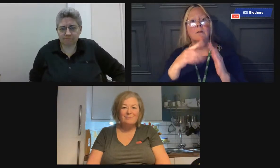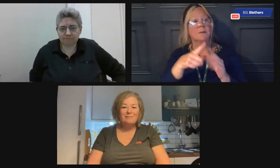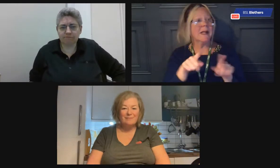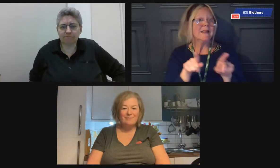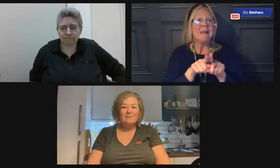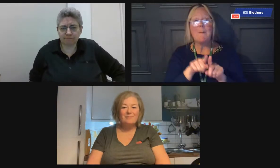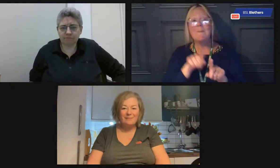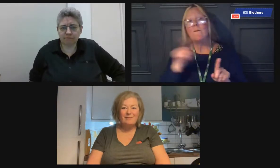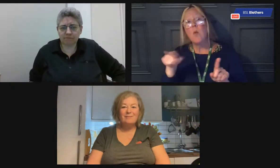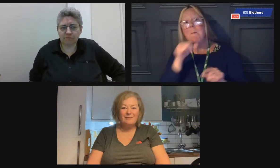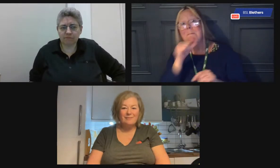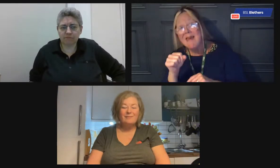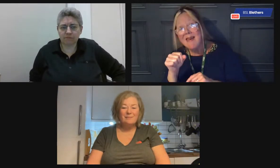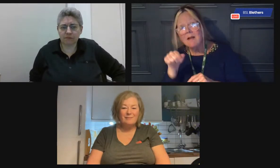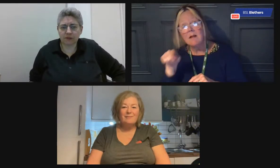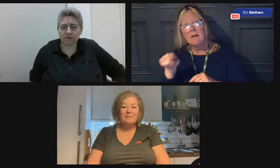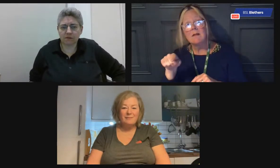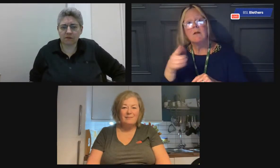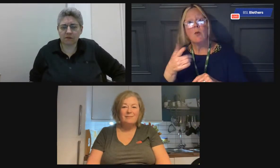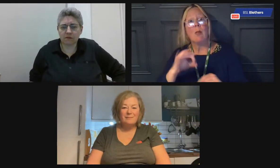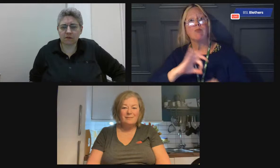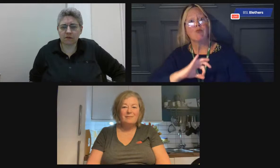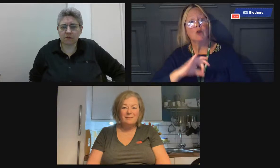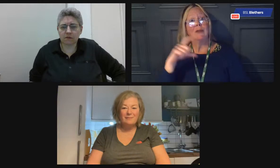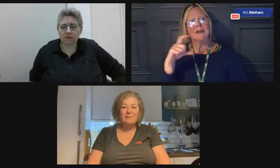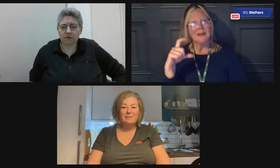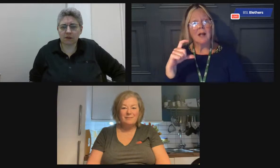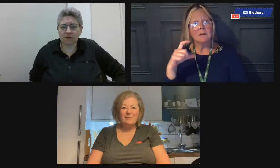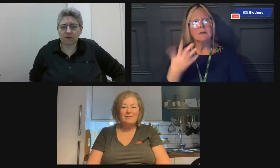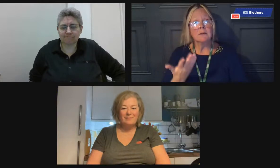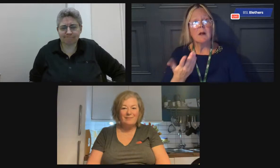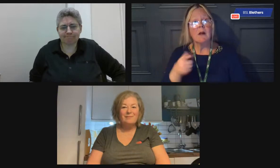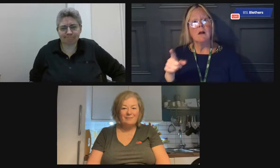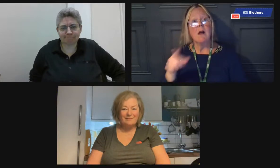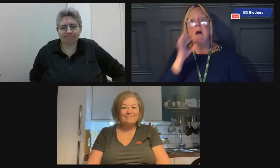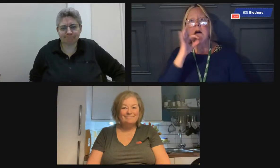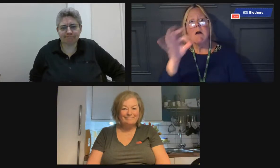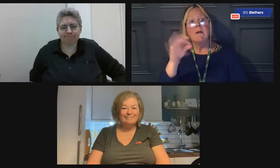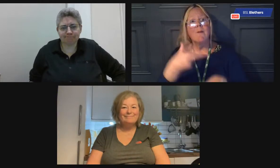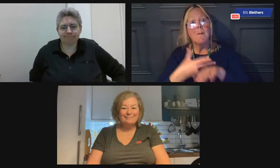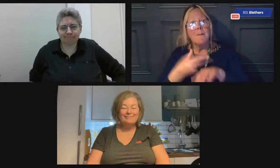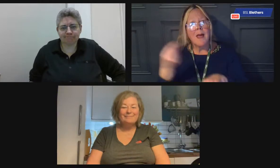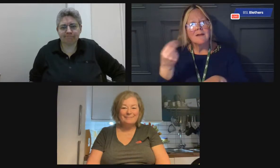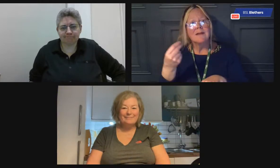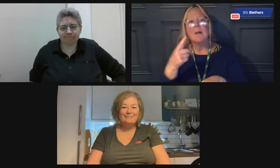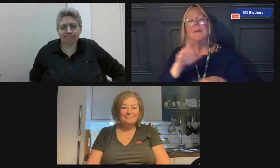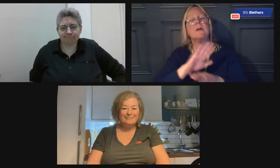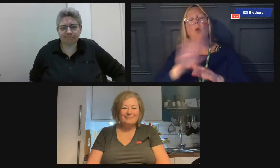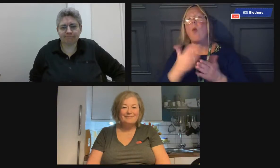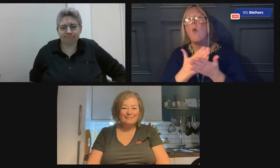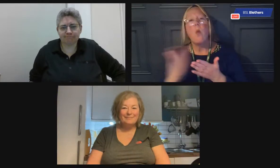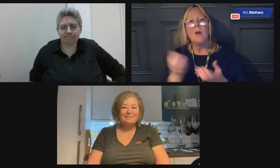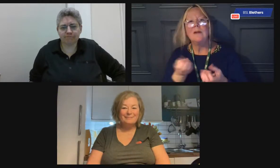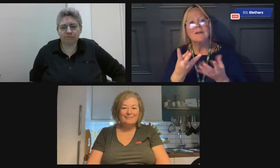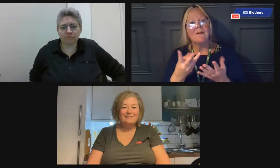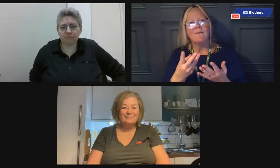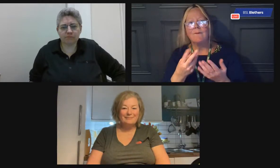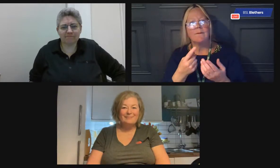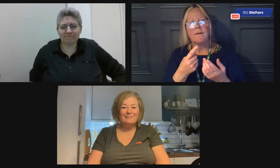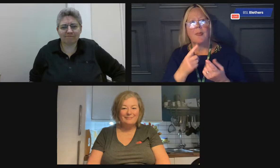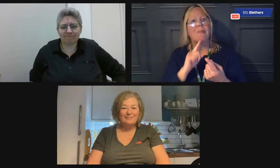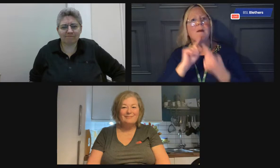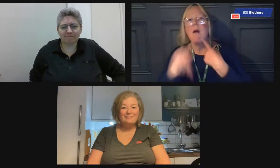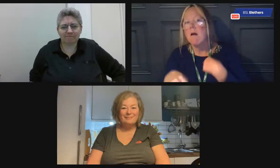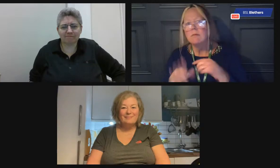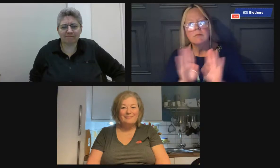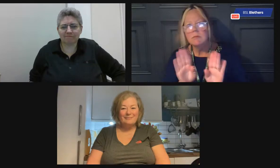for levels of protein. And this is the same for men as well with prostate cancer. So ask for a blood